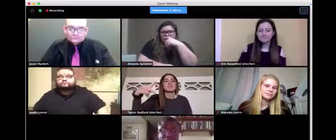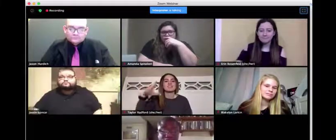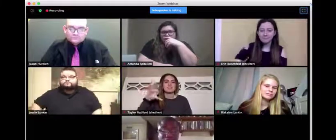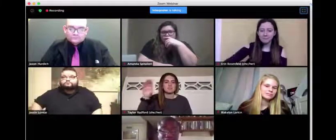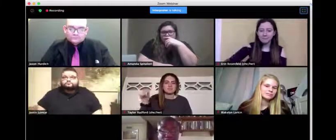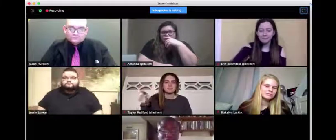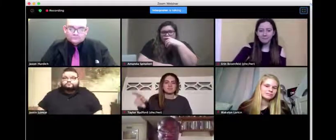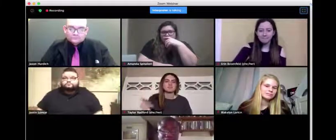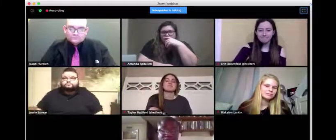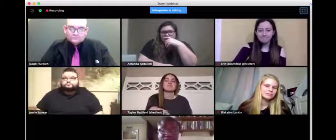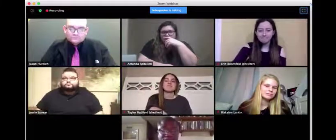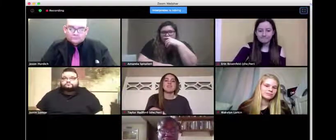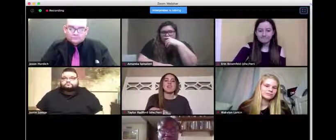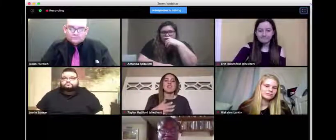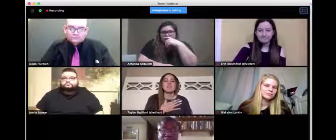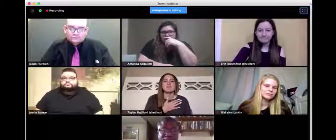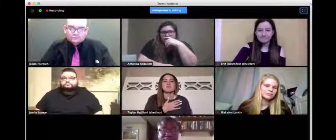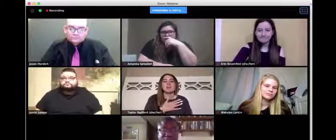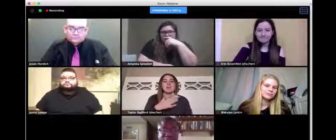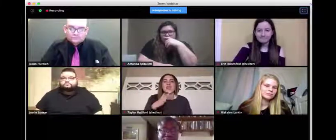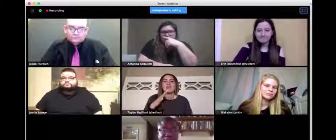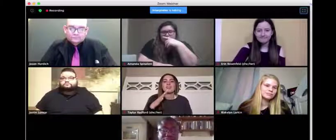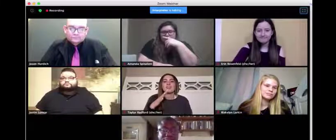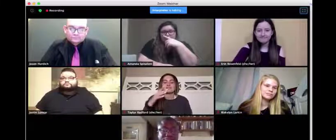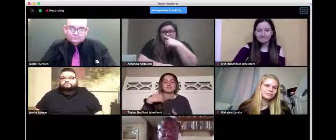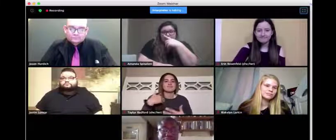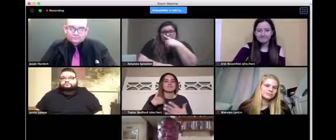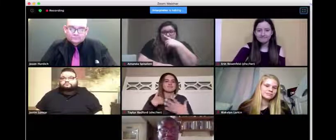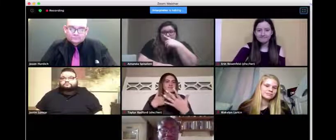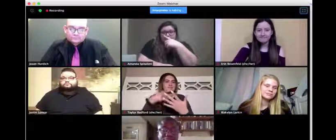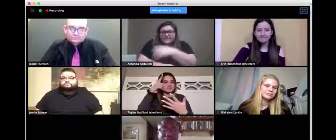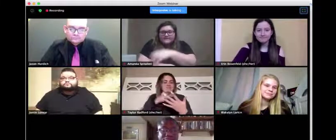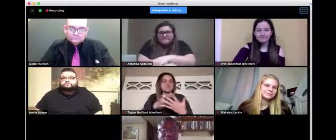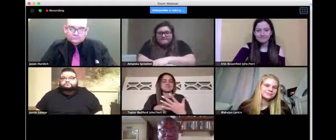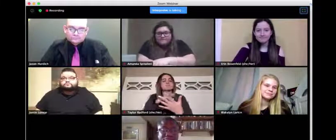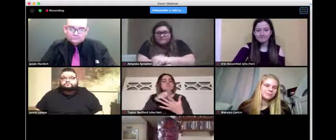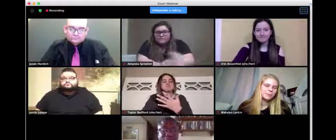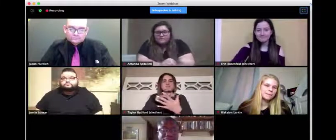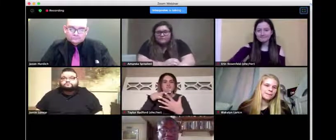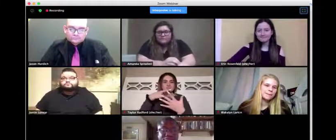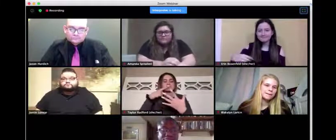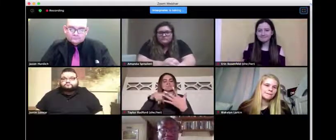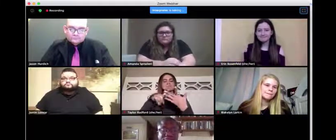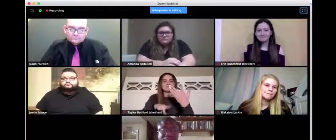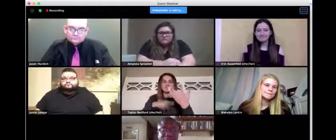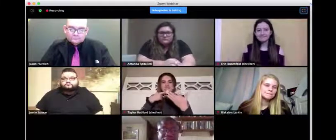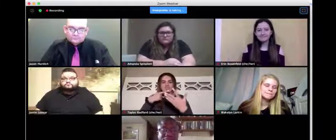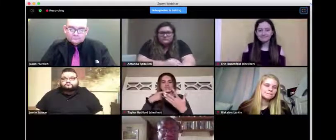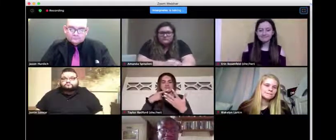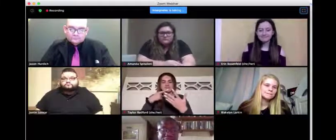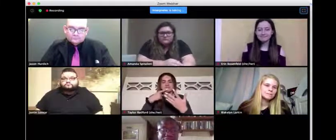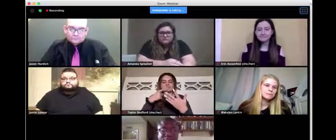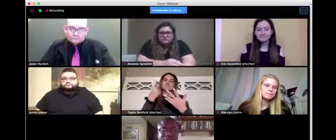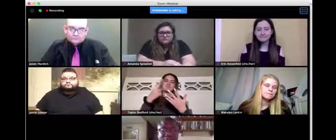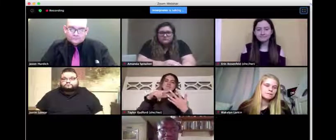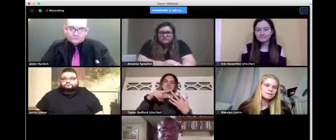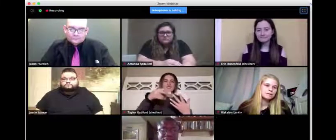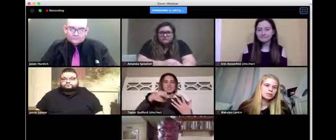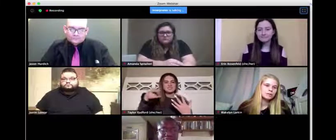5 brothers and sisters, hearing, 2 hard of hearing, and I'm deaf. And I became deaf,